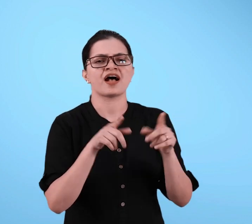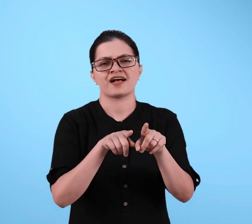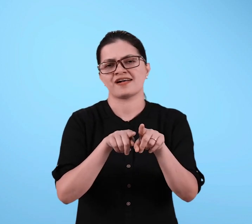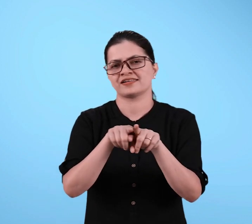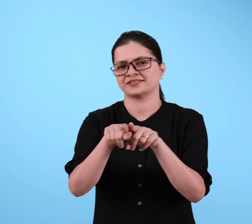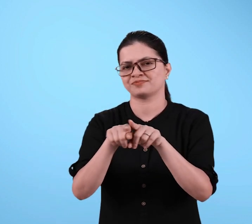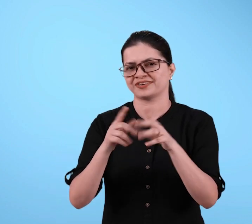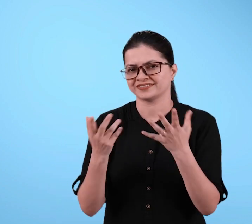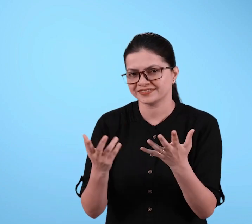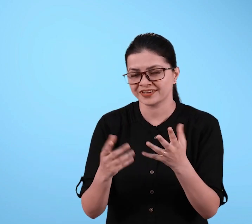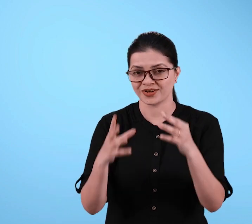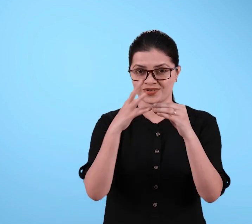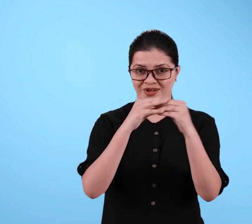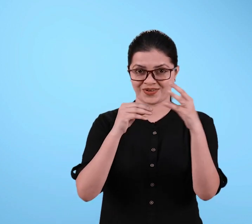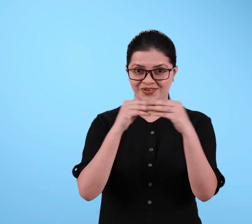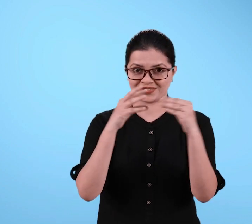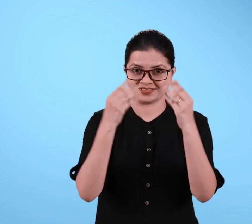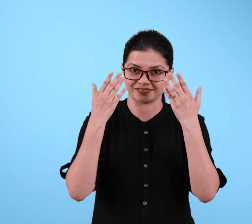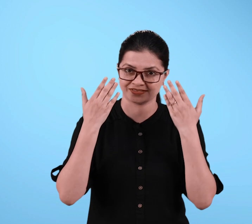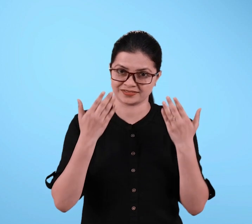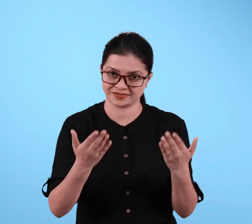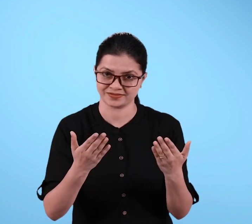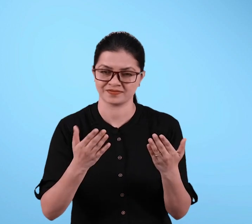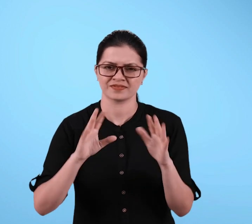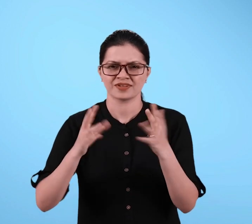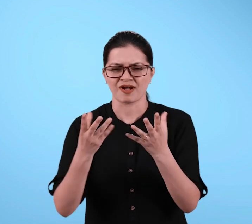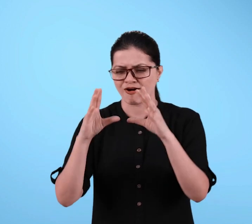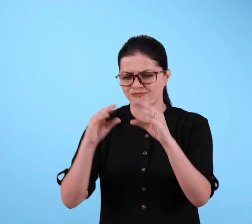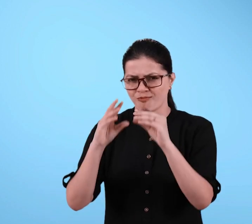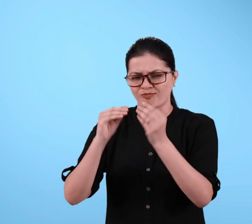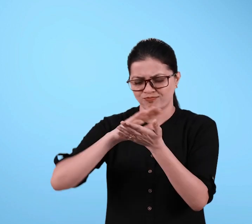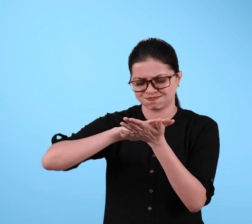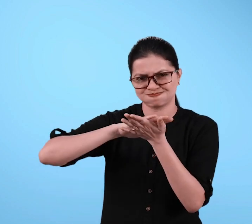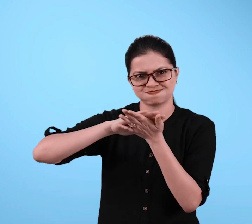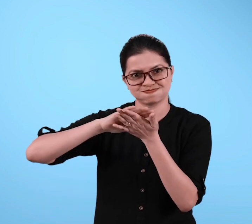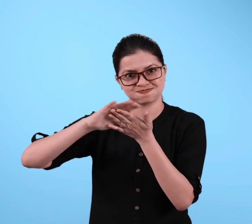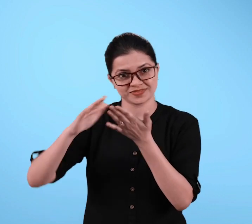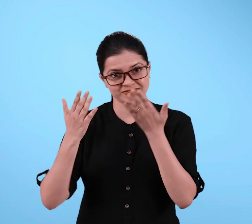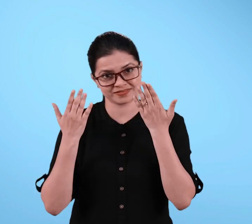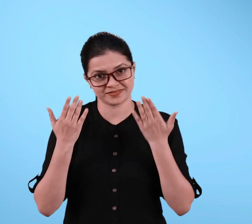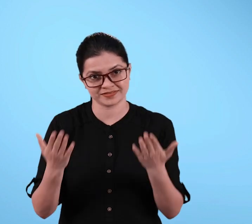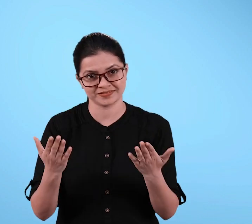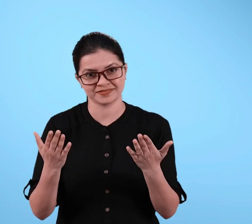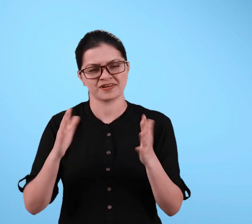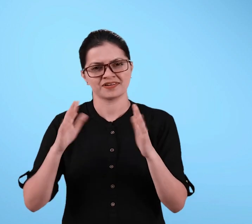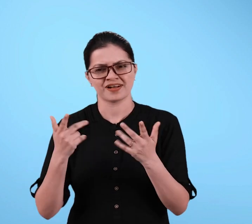Start. such as cotton, silk, silk, wool, and polyester.